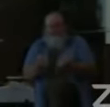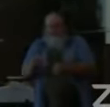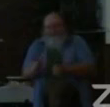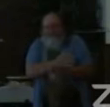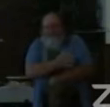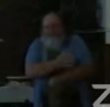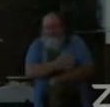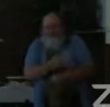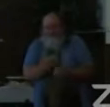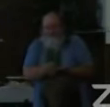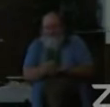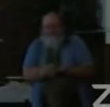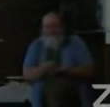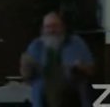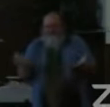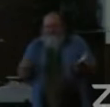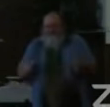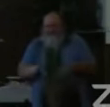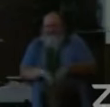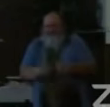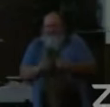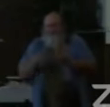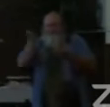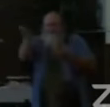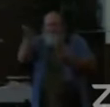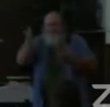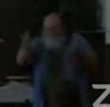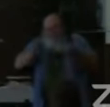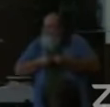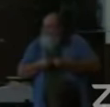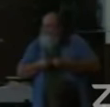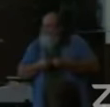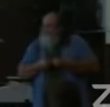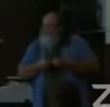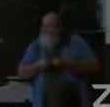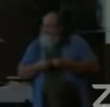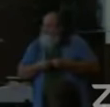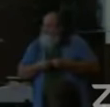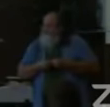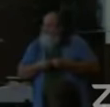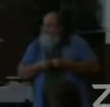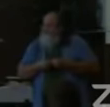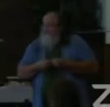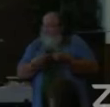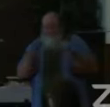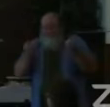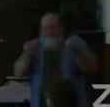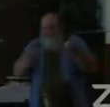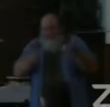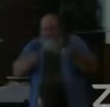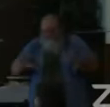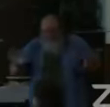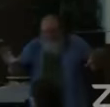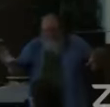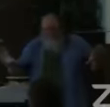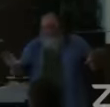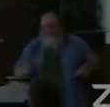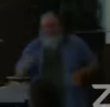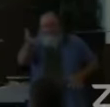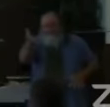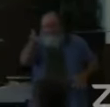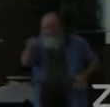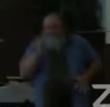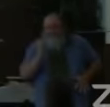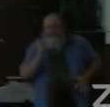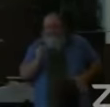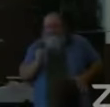And you're like, I can't receive it. Dude, I don't need the pennies. Give me the 50. Right?